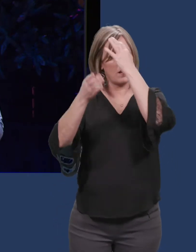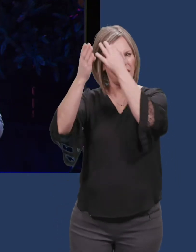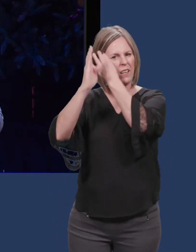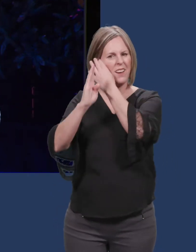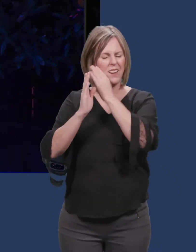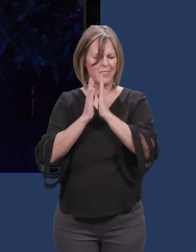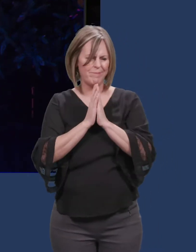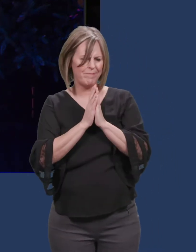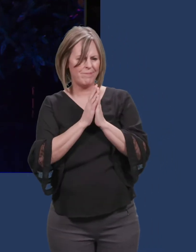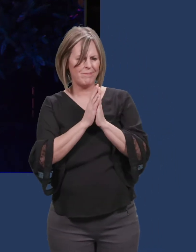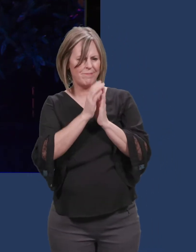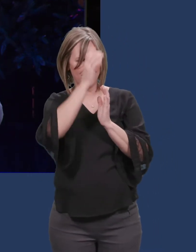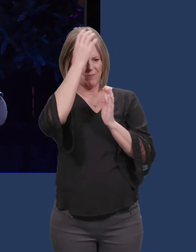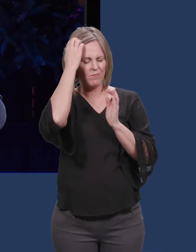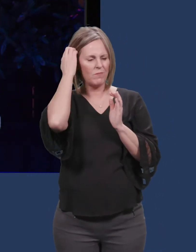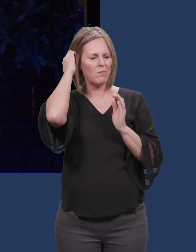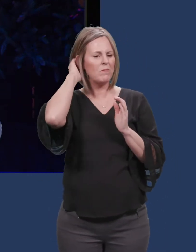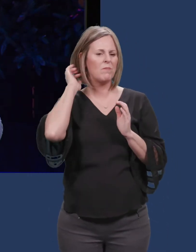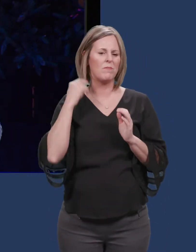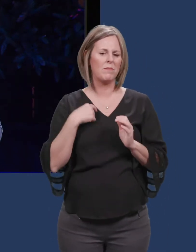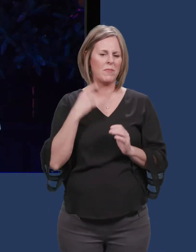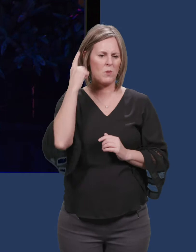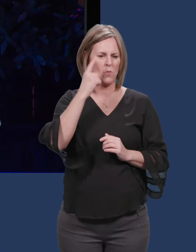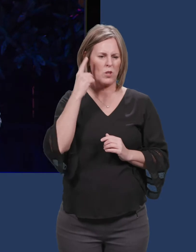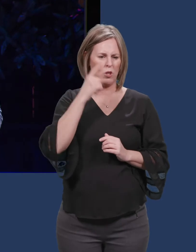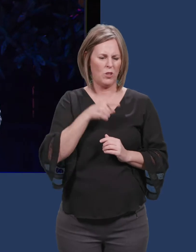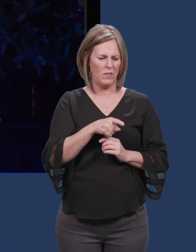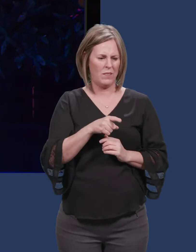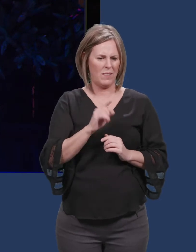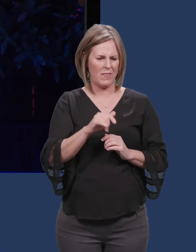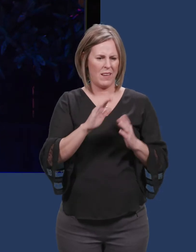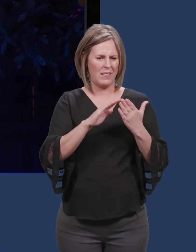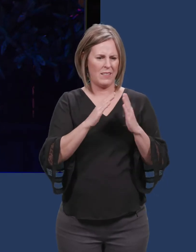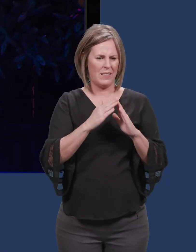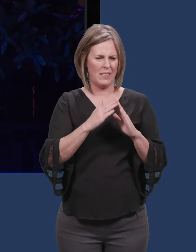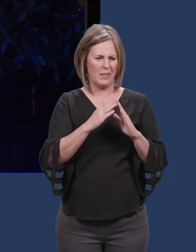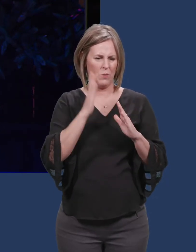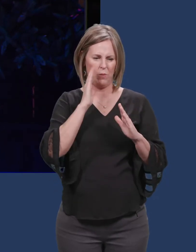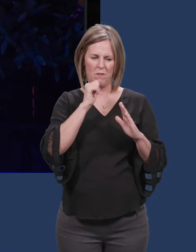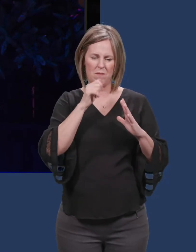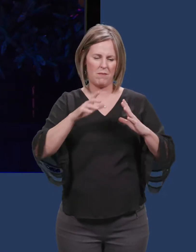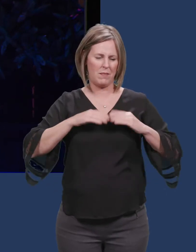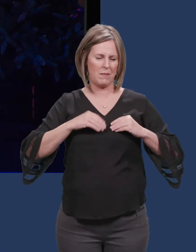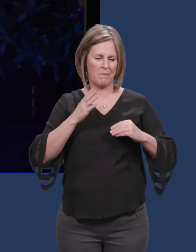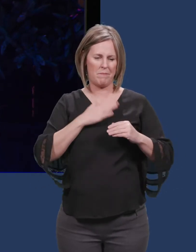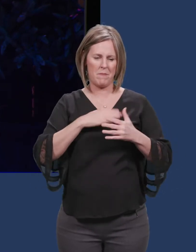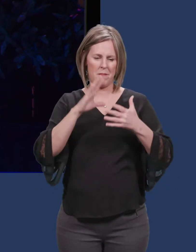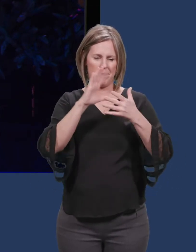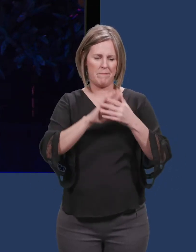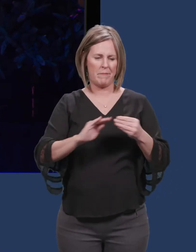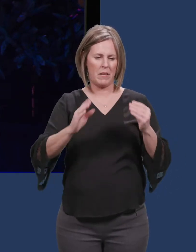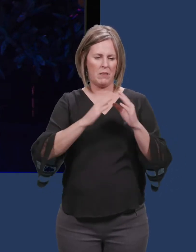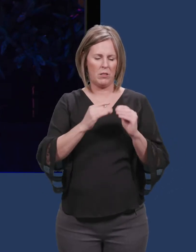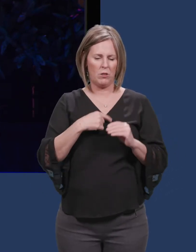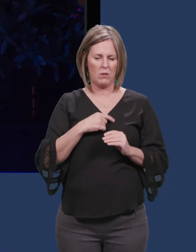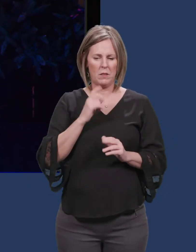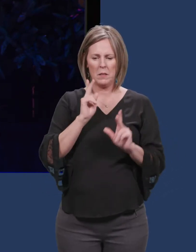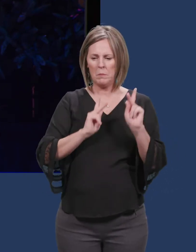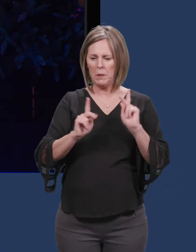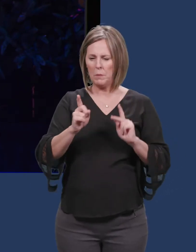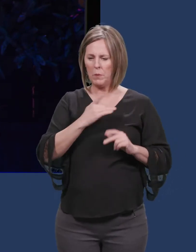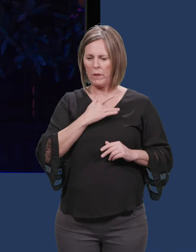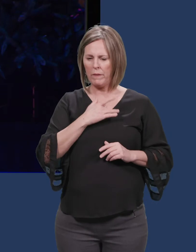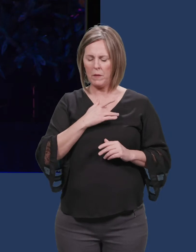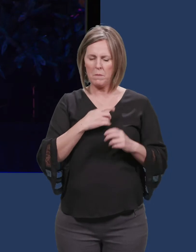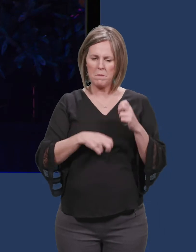I wonder what the city that's the least likely to accept my message is. I wonder what city everybody thinks it would be the